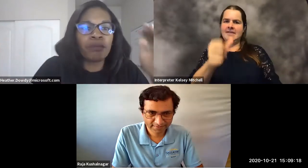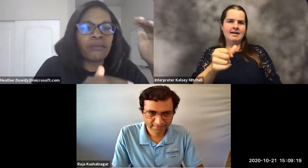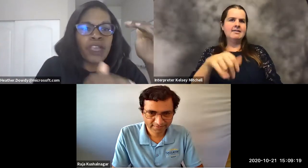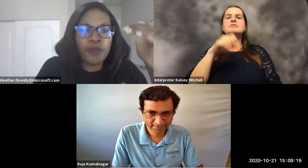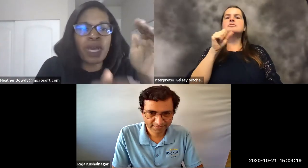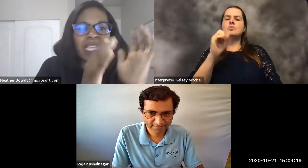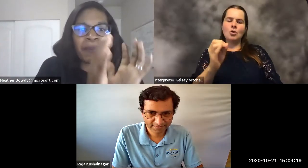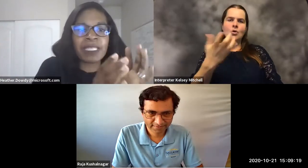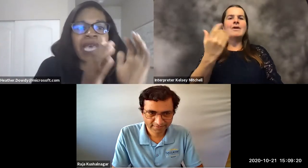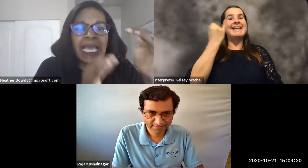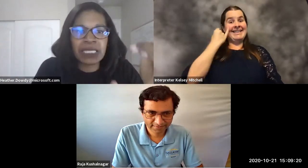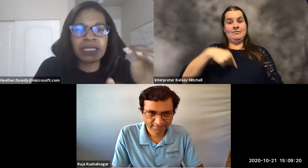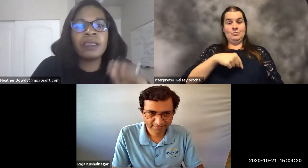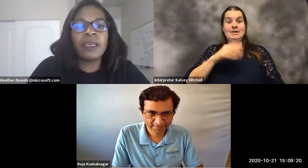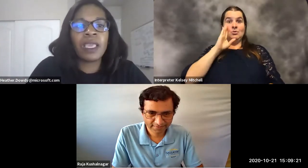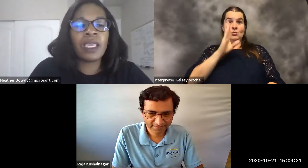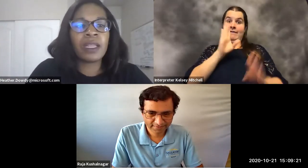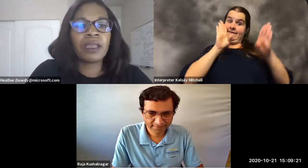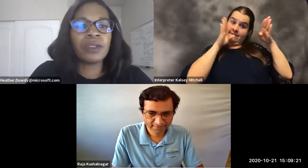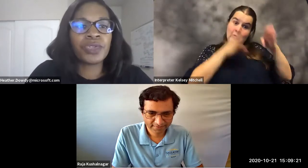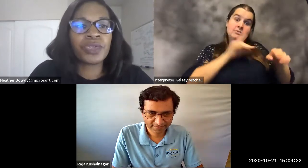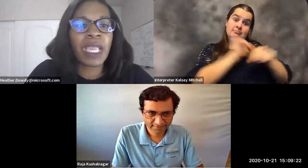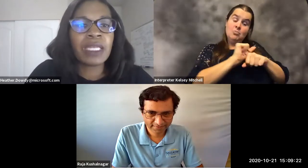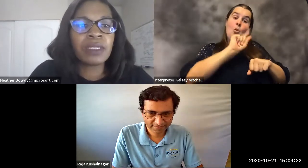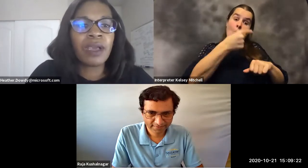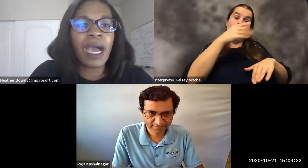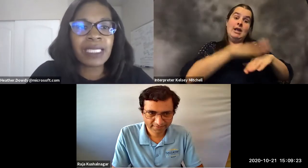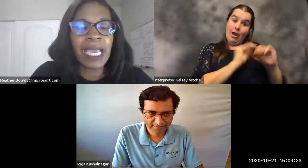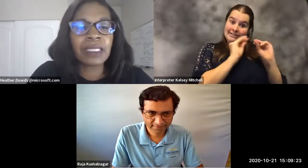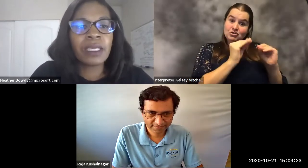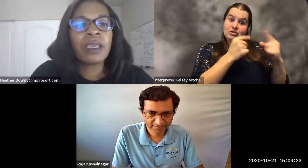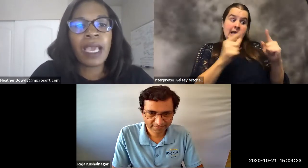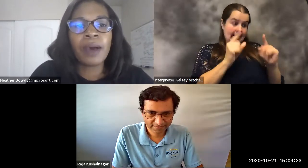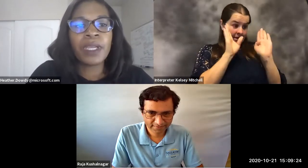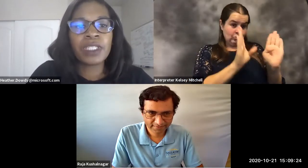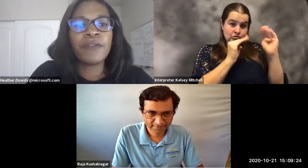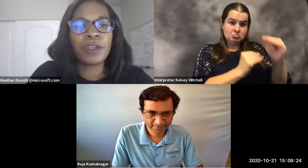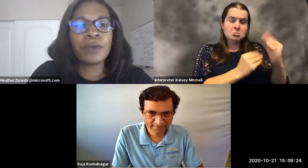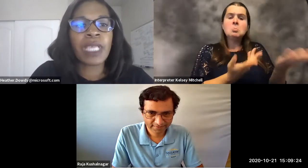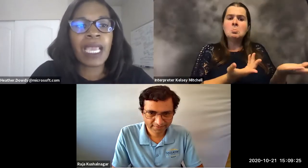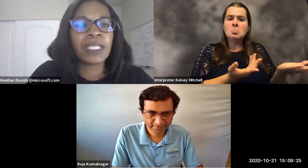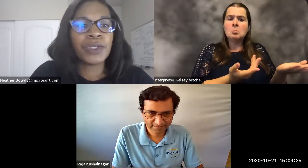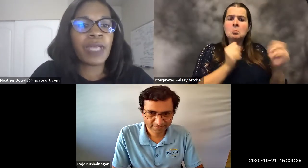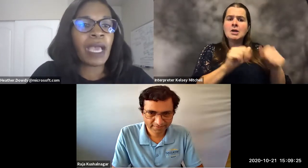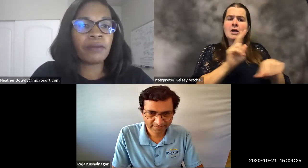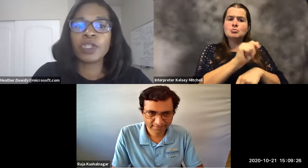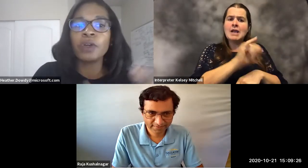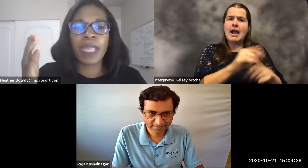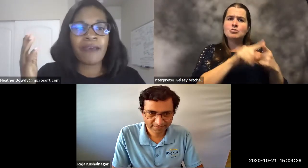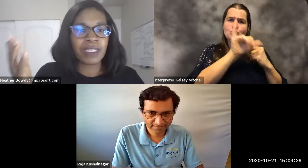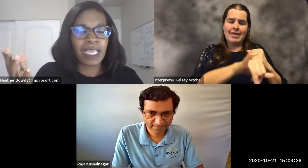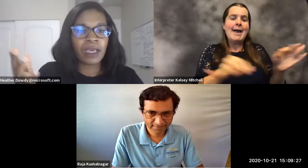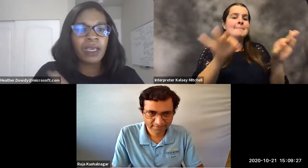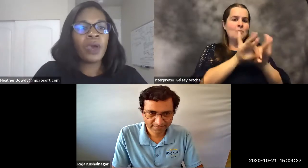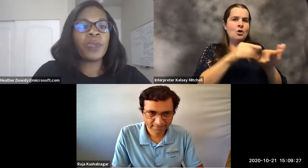So if we're going to keep it tight in constrained context, yeah, we could definitely use AI to do that. As long as